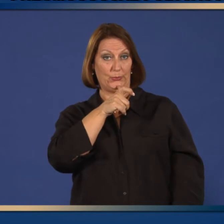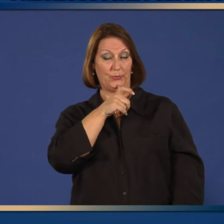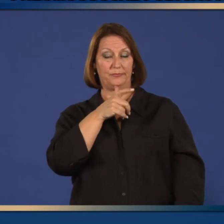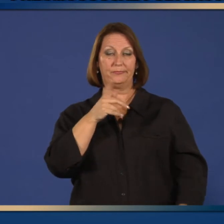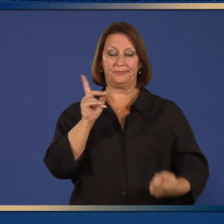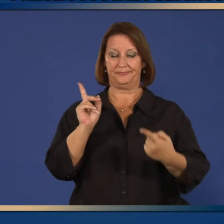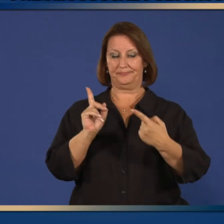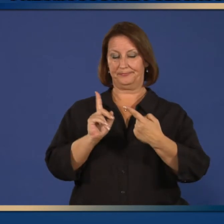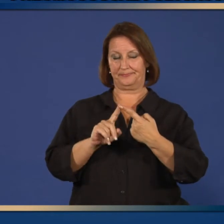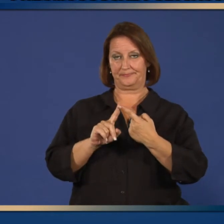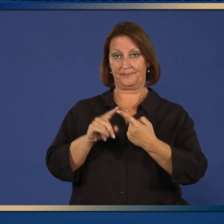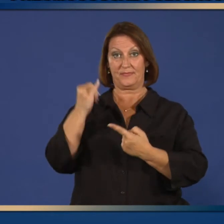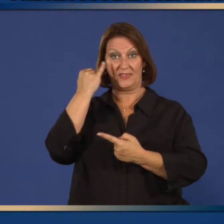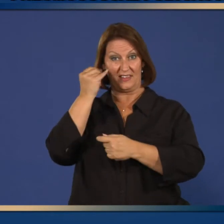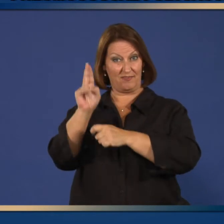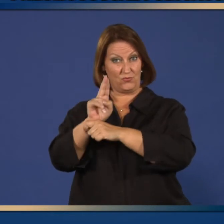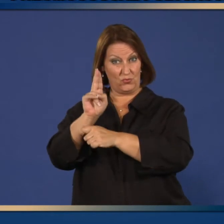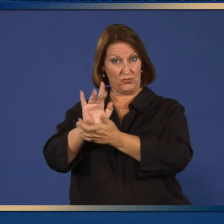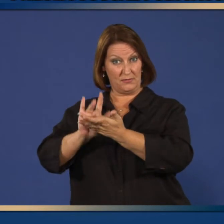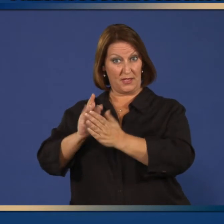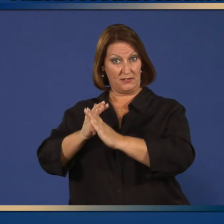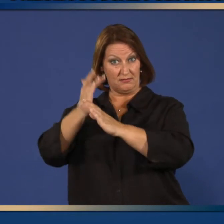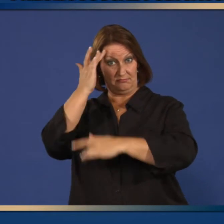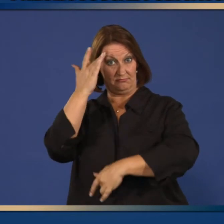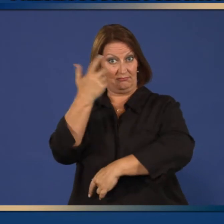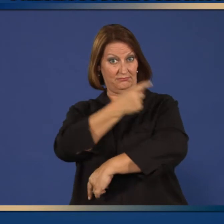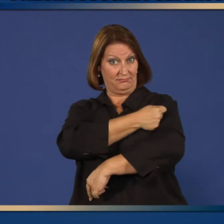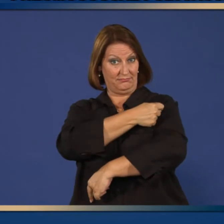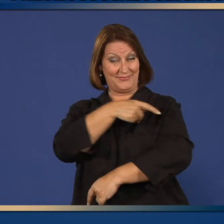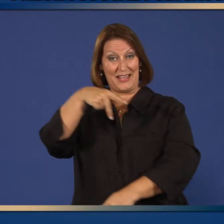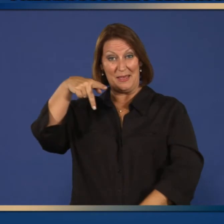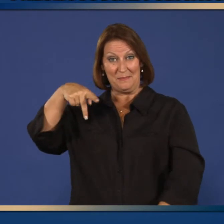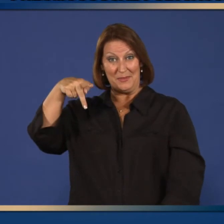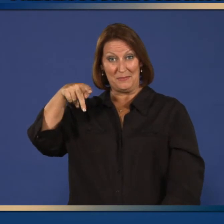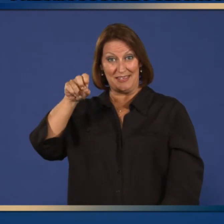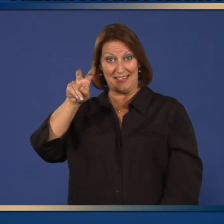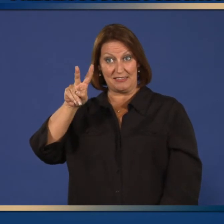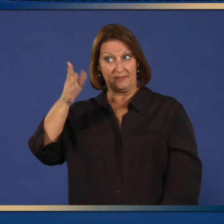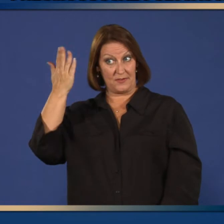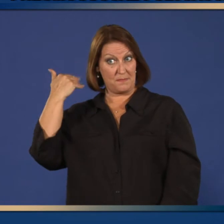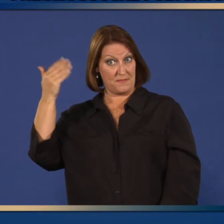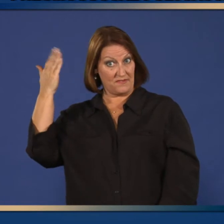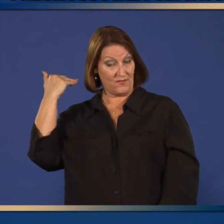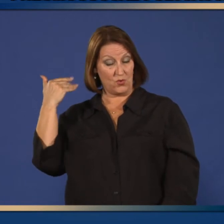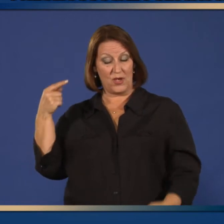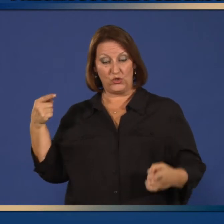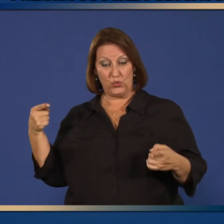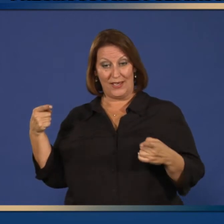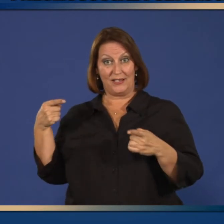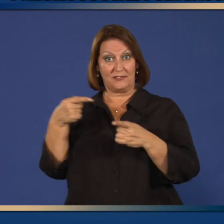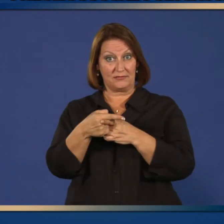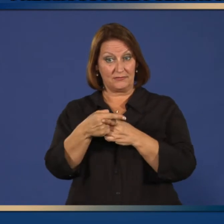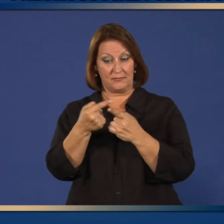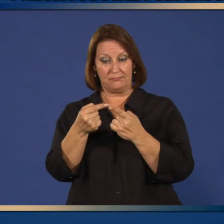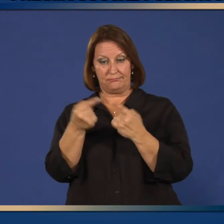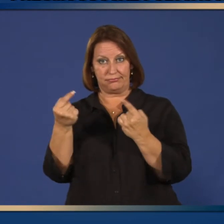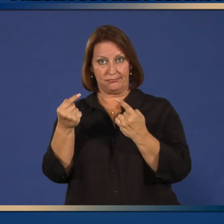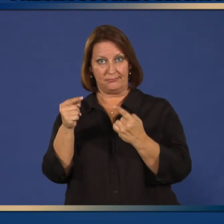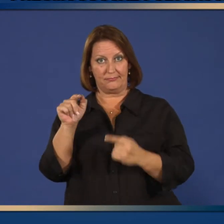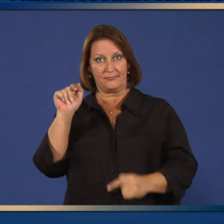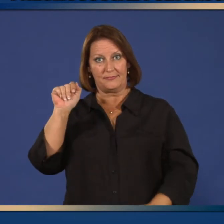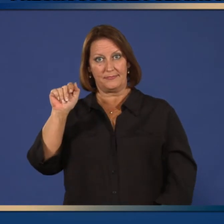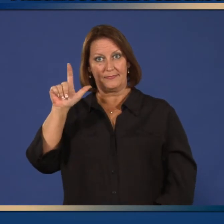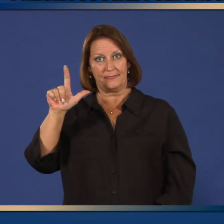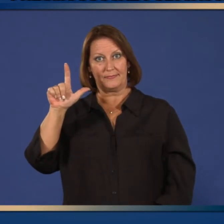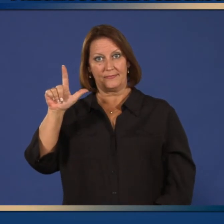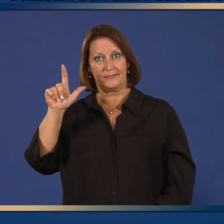Anyone who has had a life-threatening allergic reaction to PPSV should not get another